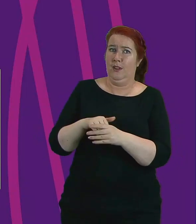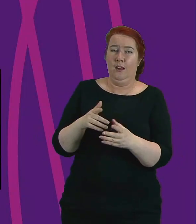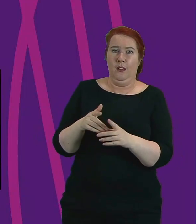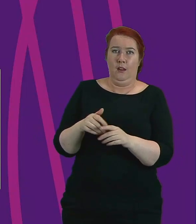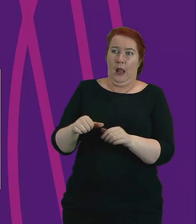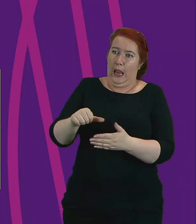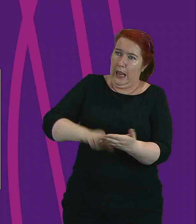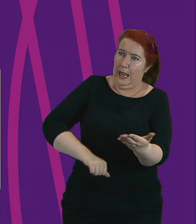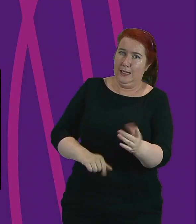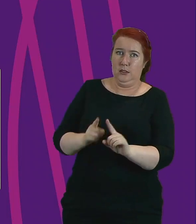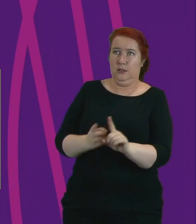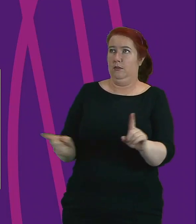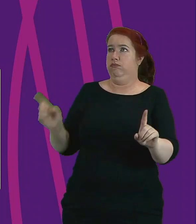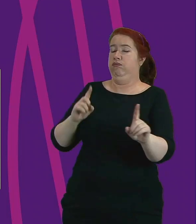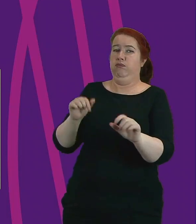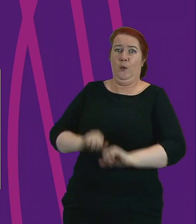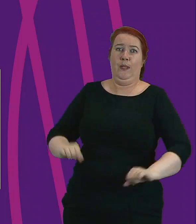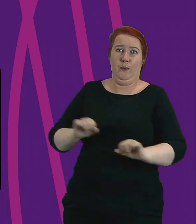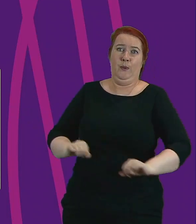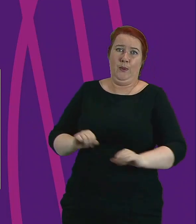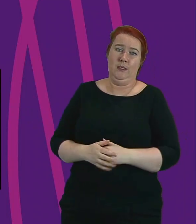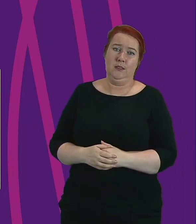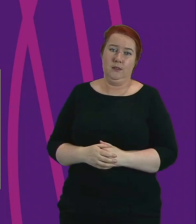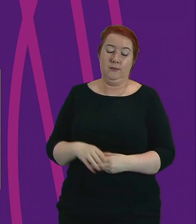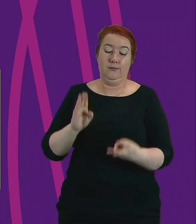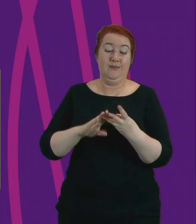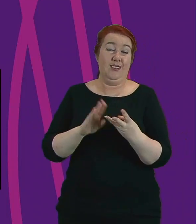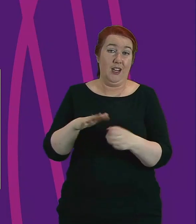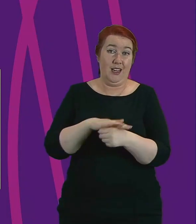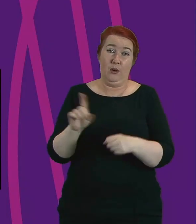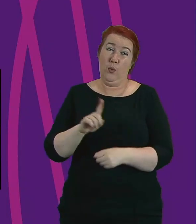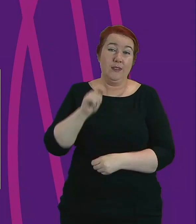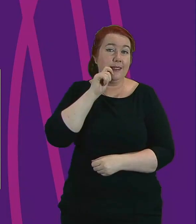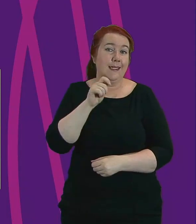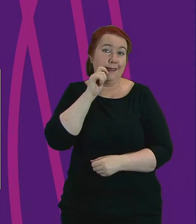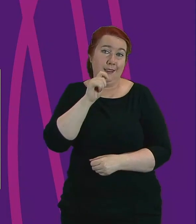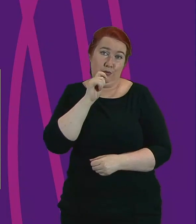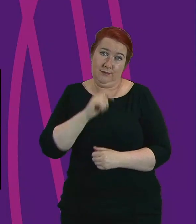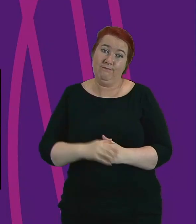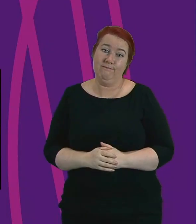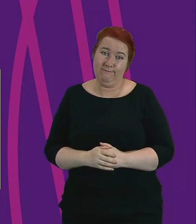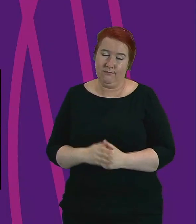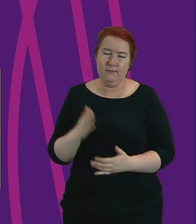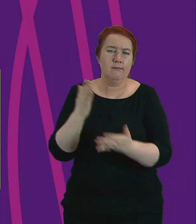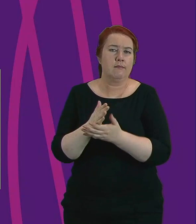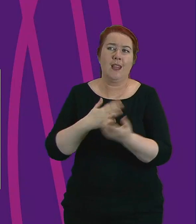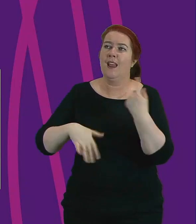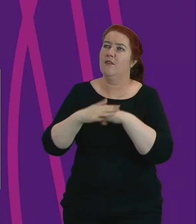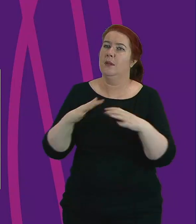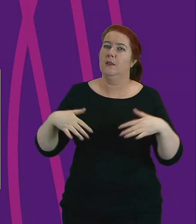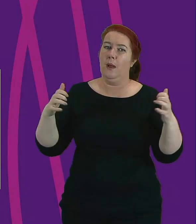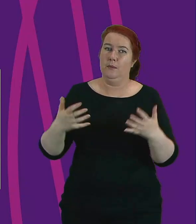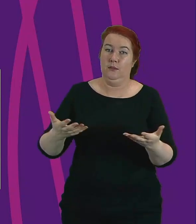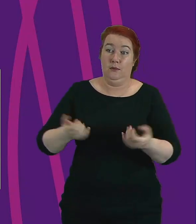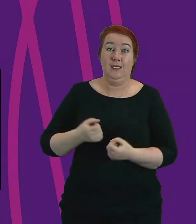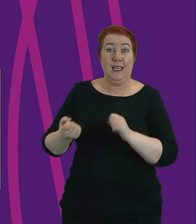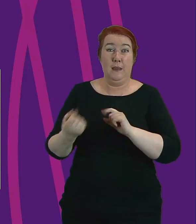health service. Finally, I ask her to look at dentistry. Every member of this Parliament will have received emails from constituents in